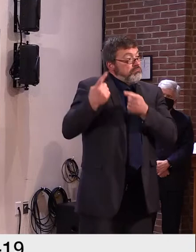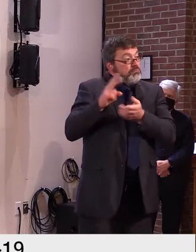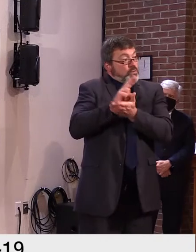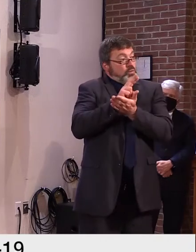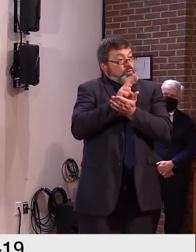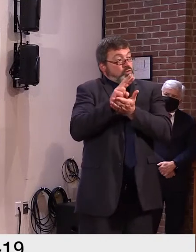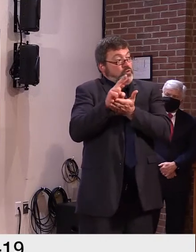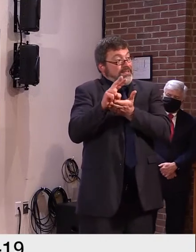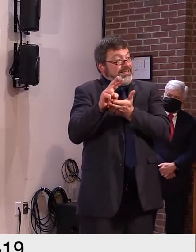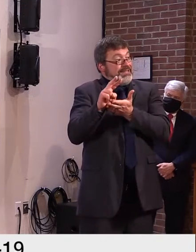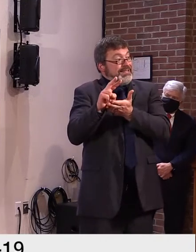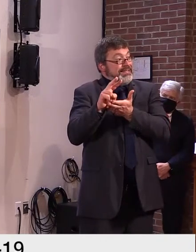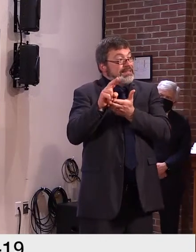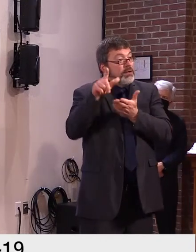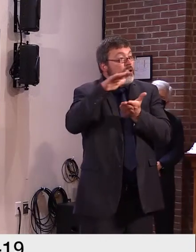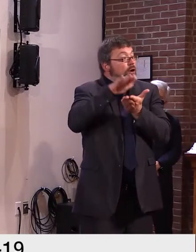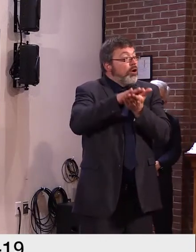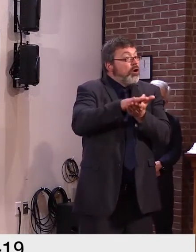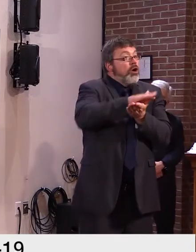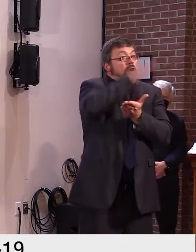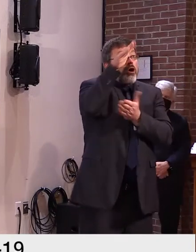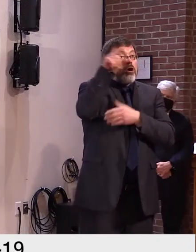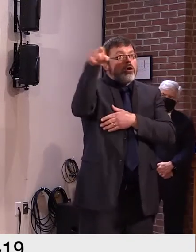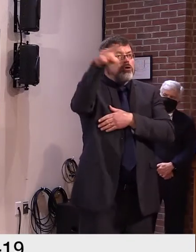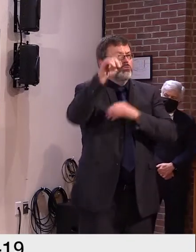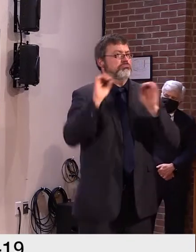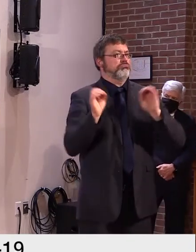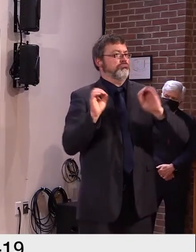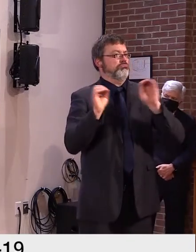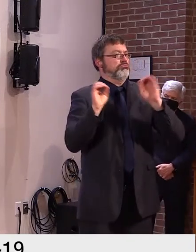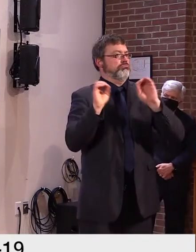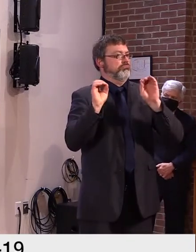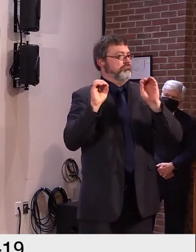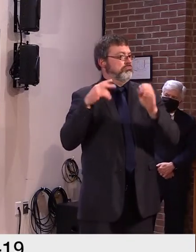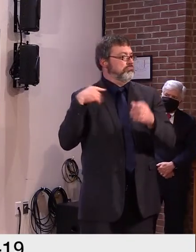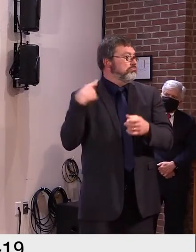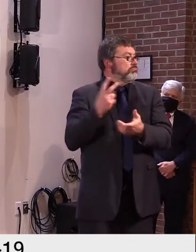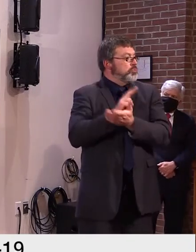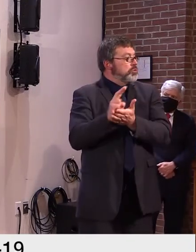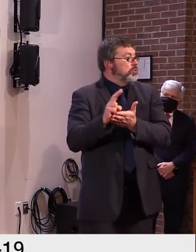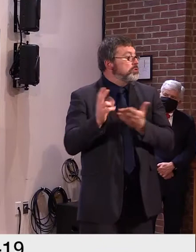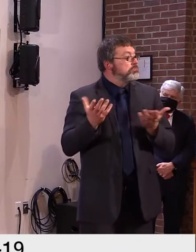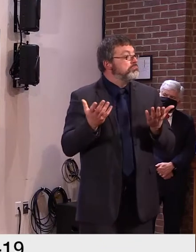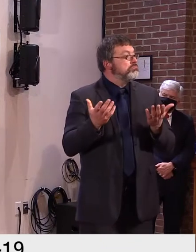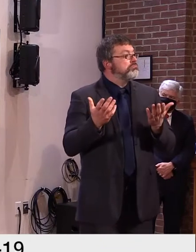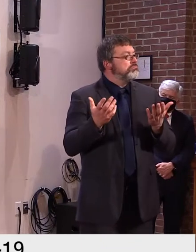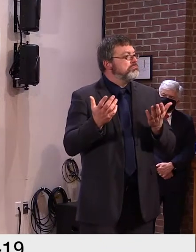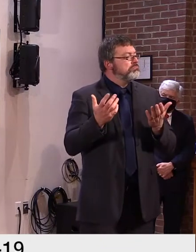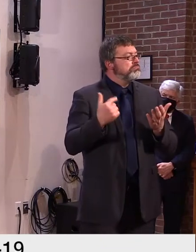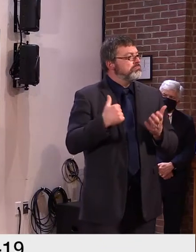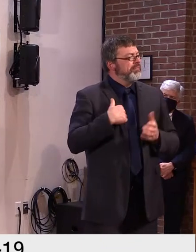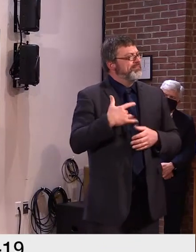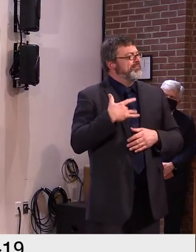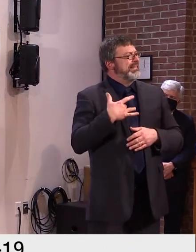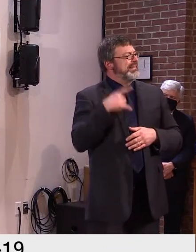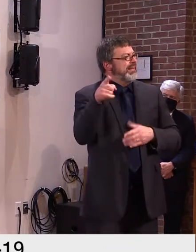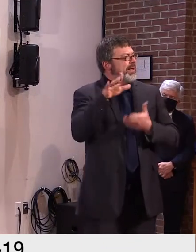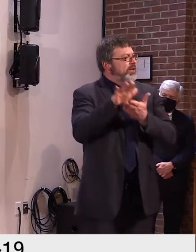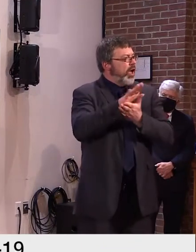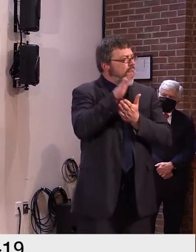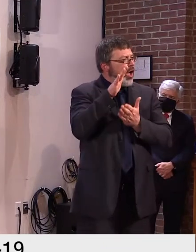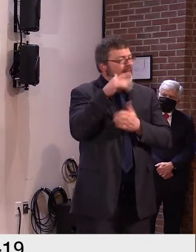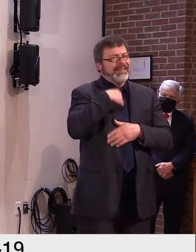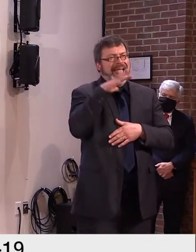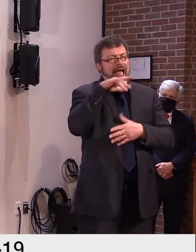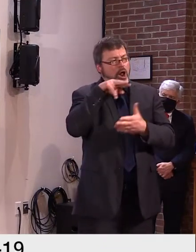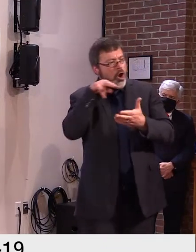state. I believe our total number would be, I haven't tracked it specifically today,